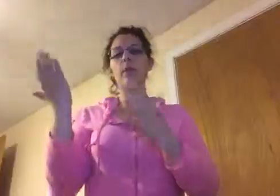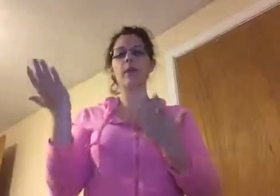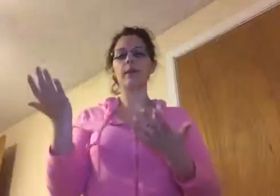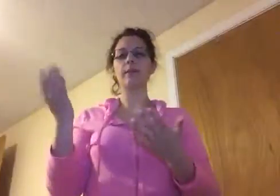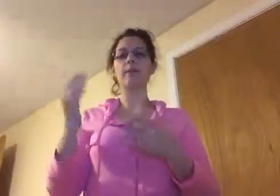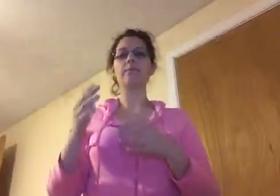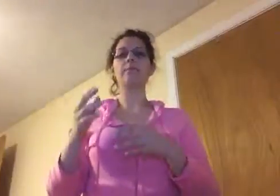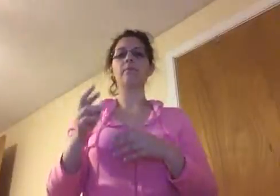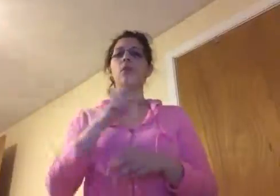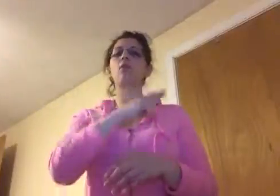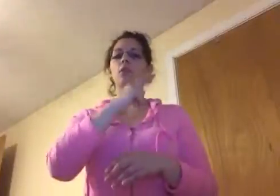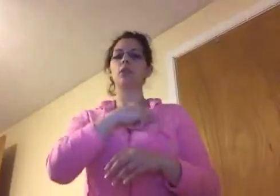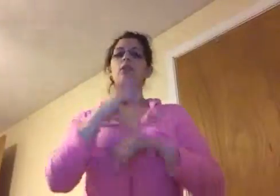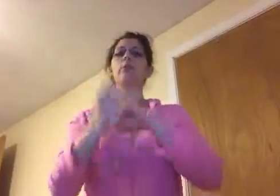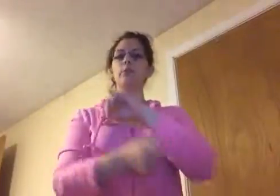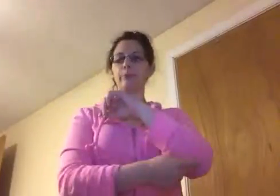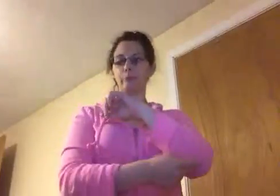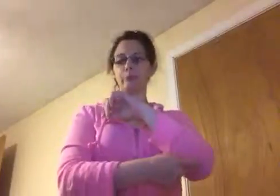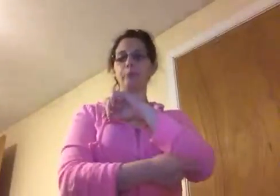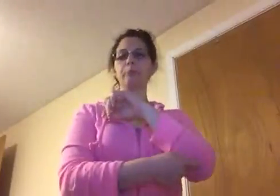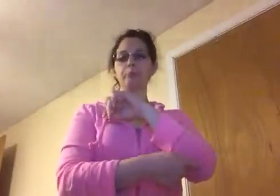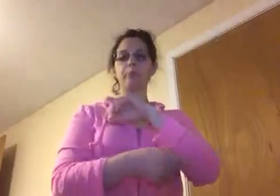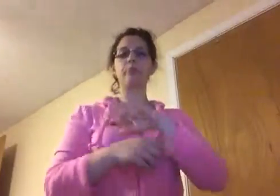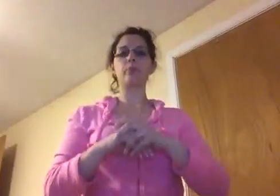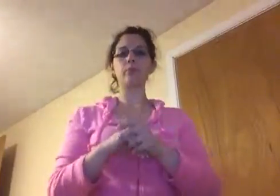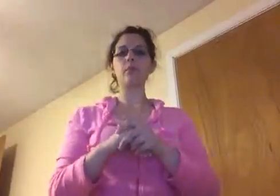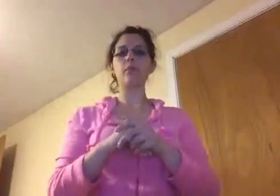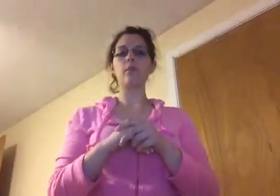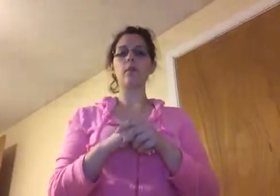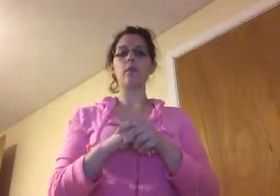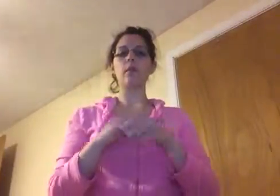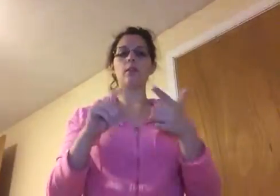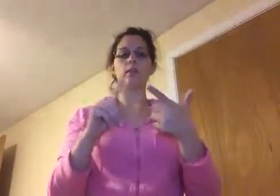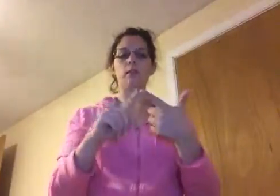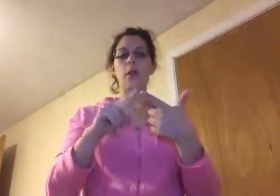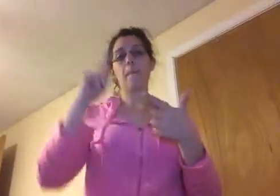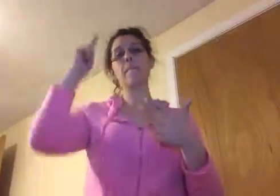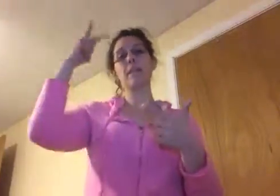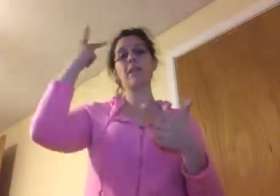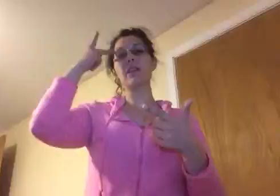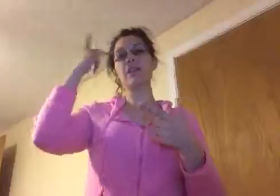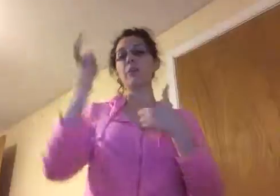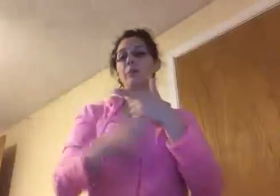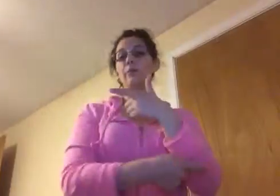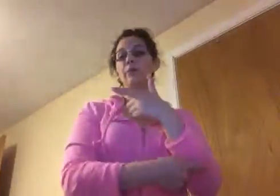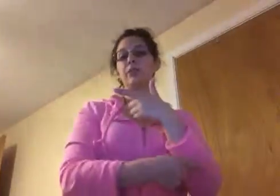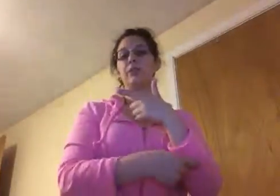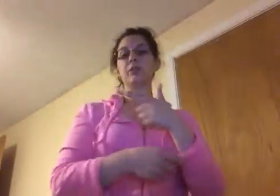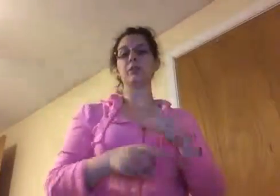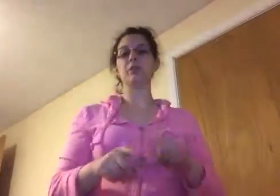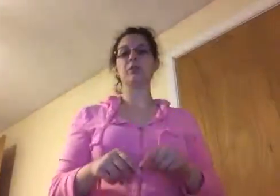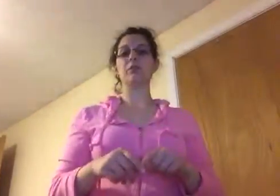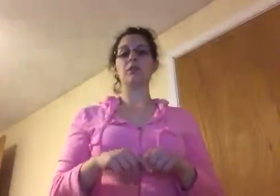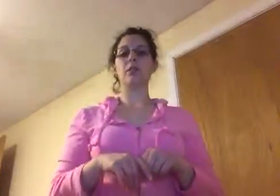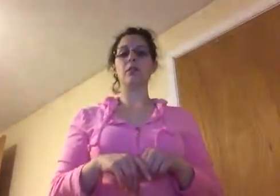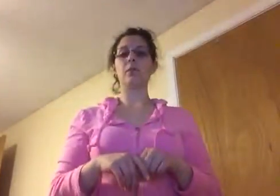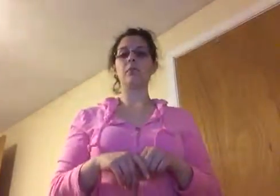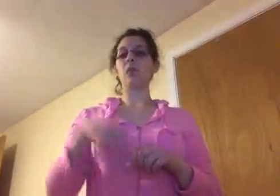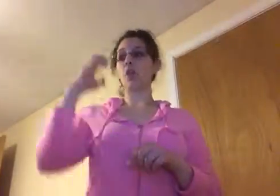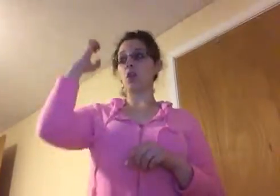that a little bit later. So, but they were also pushed out because of political persecution. In Europe, in England, there were